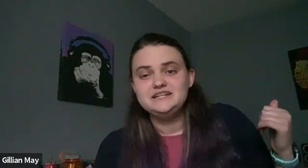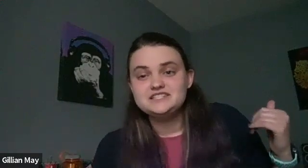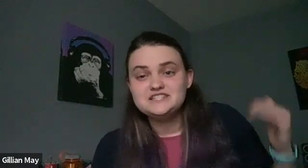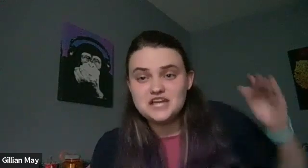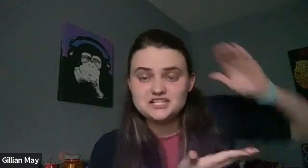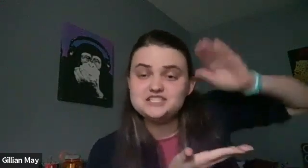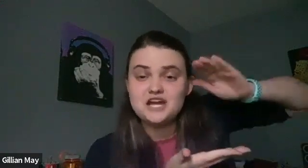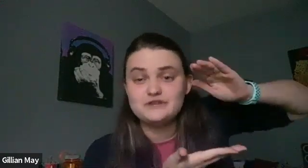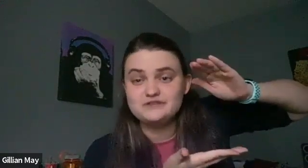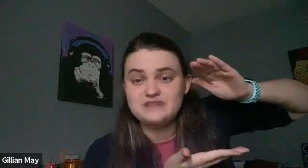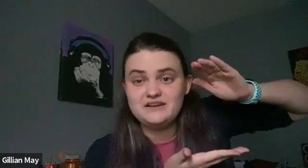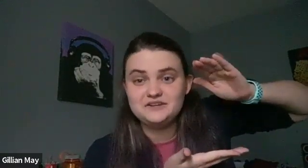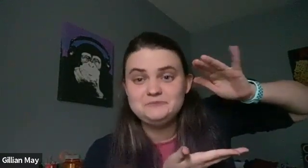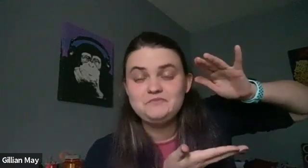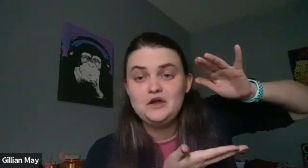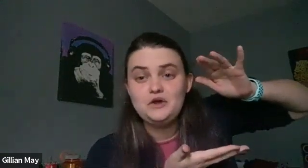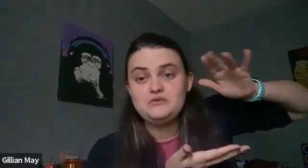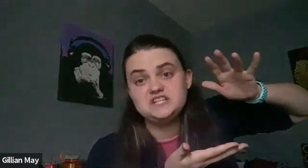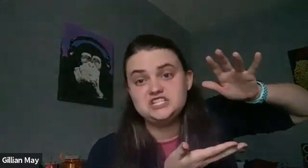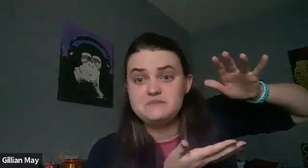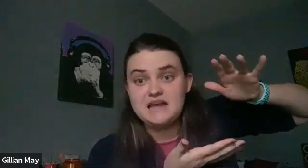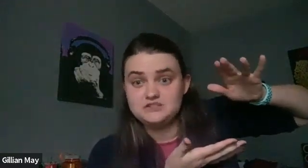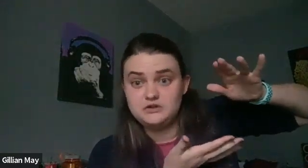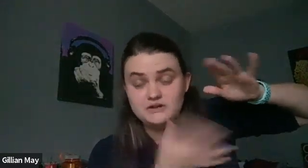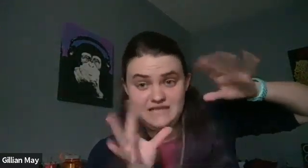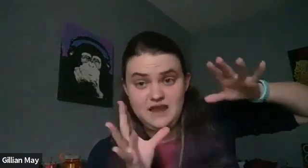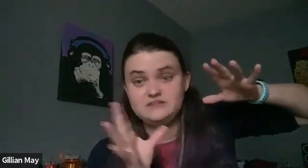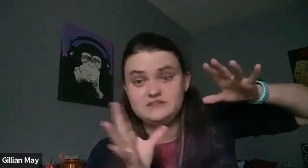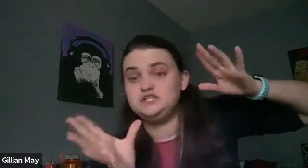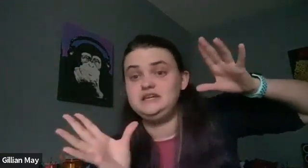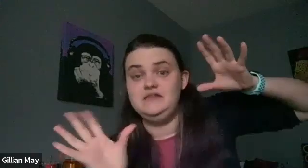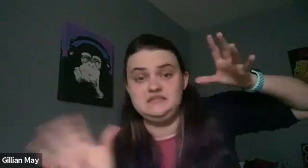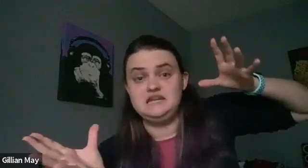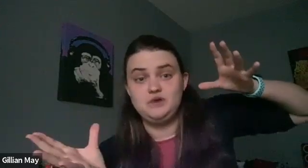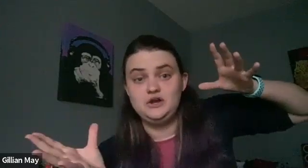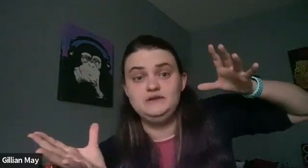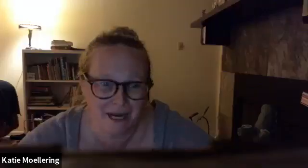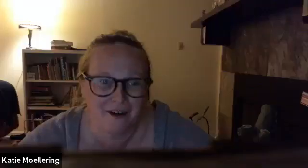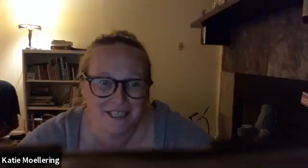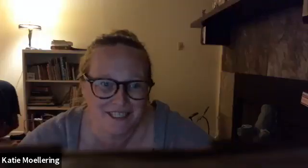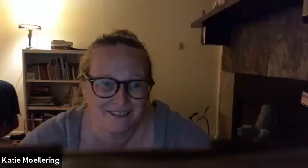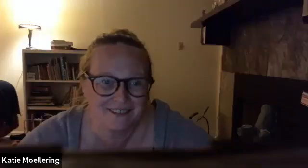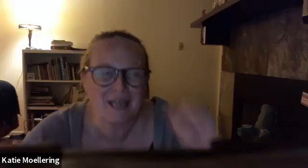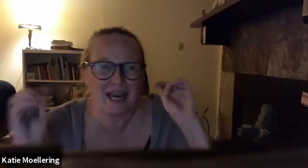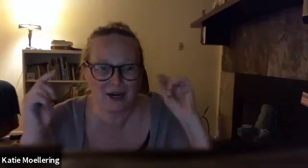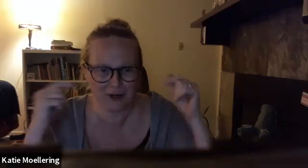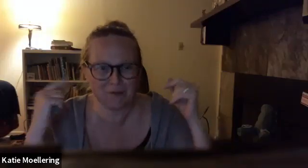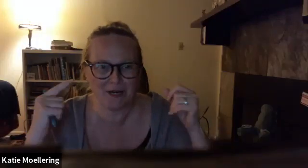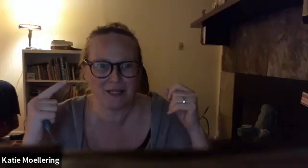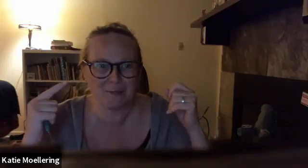a Jack Russell Terrier who thinks she's the baddest girl in town, especially in this you meant Maris? Like, I heard Meredith, but I was